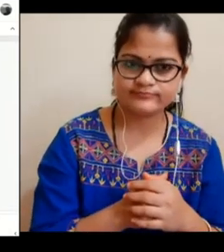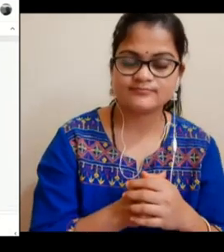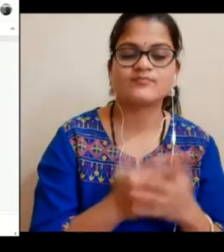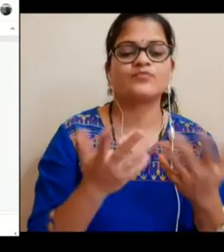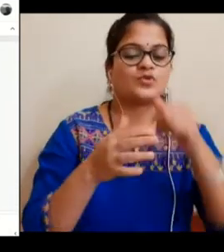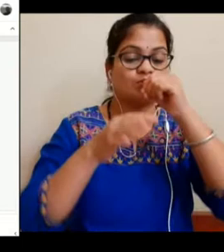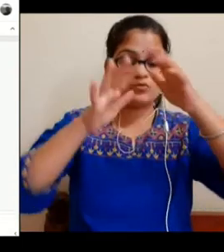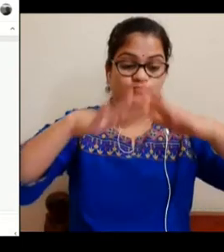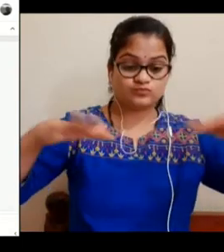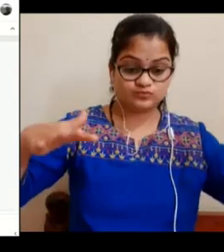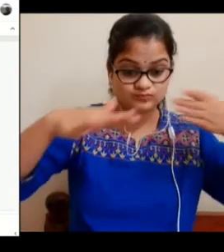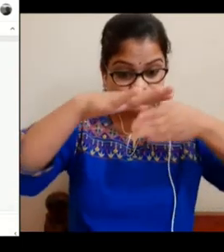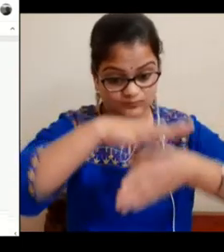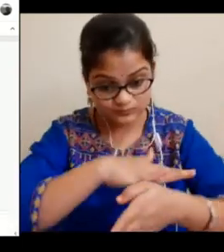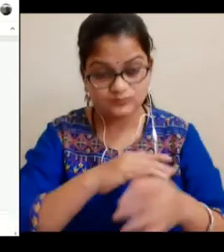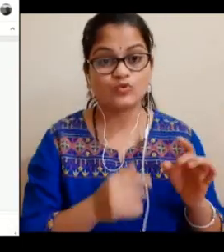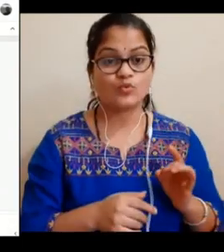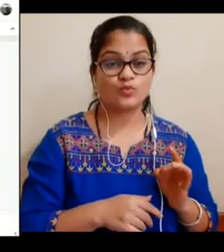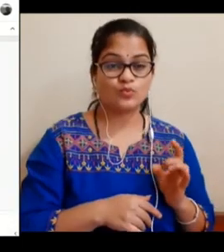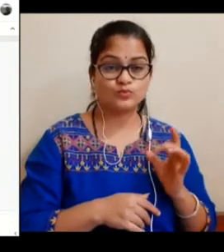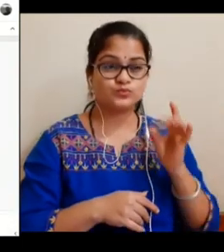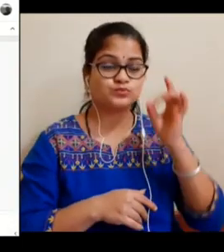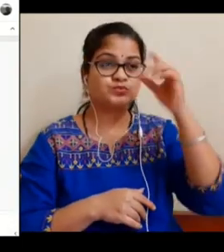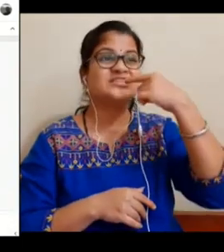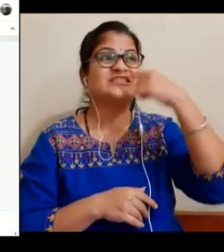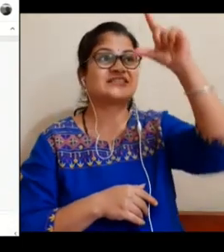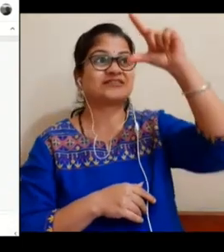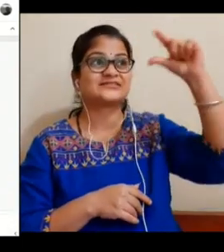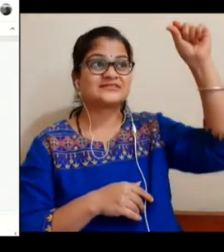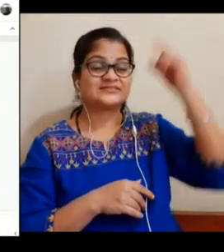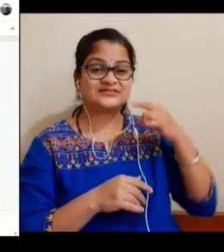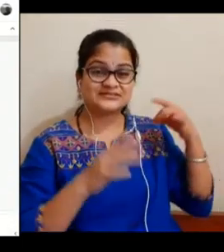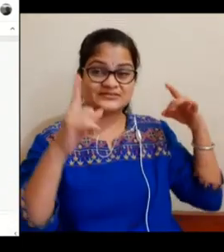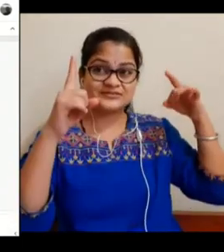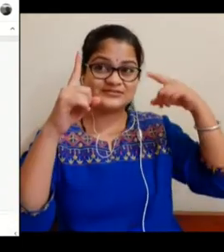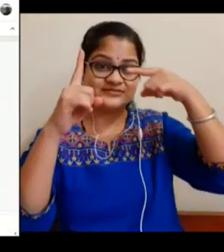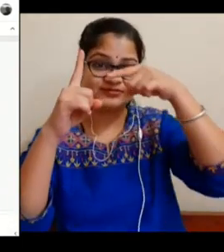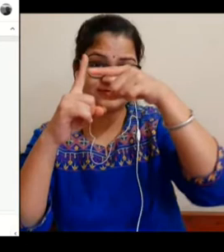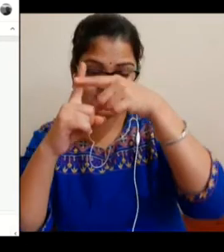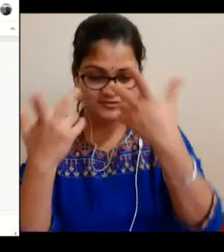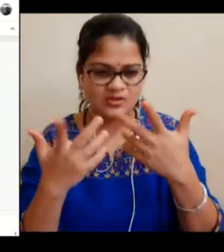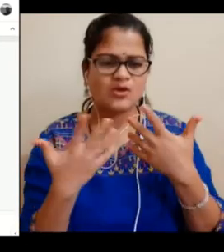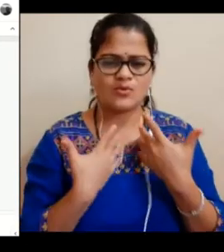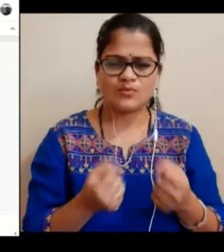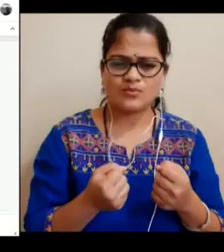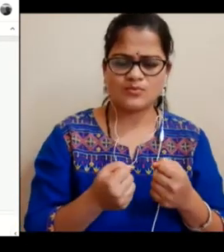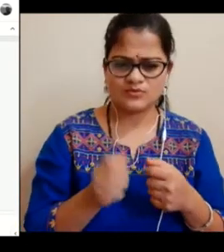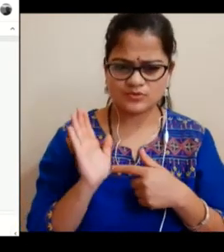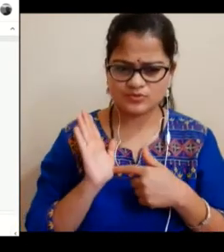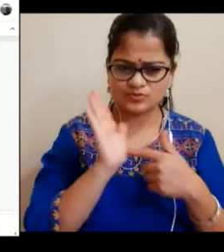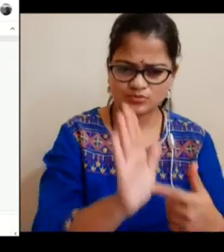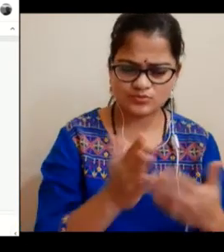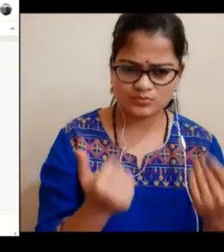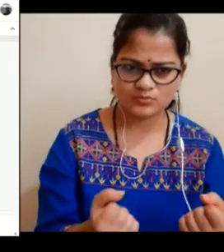Maybe under the sea or a rocket going reaching the moon. Do you have anything that you want to try? You